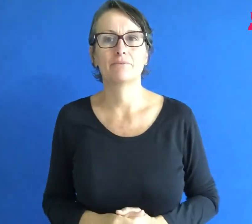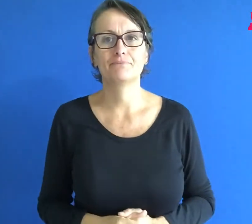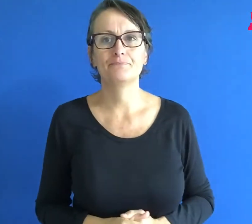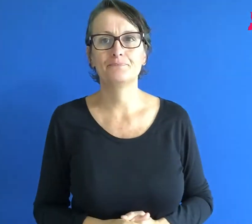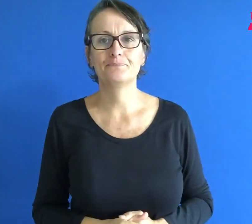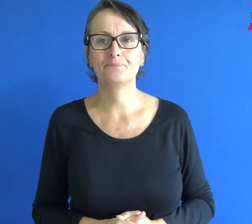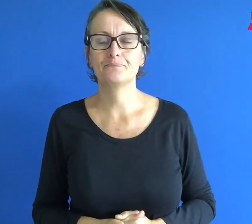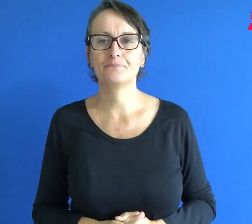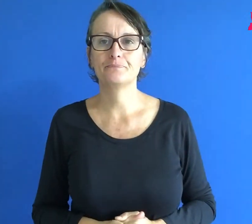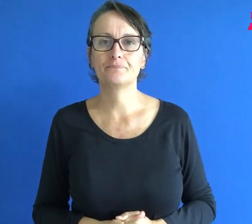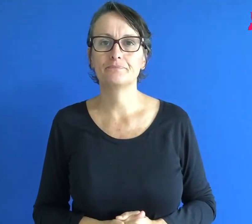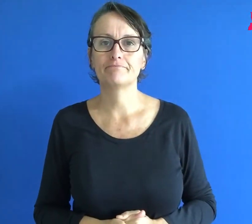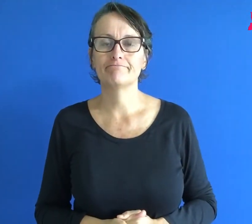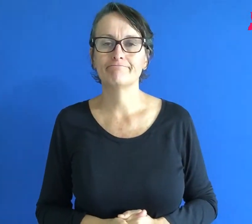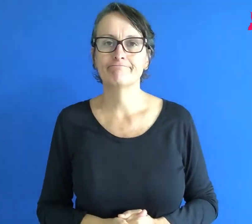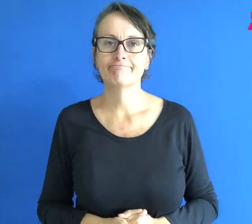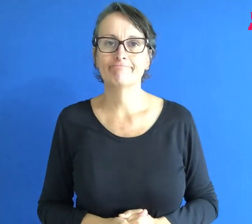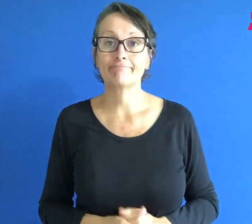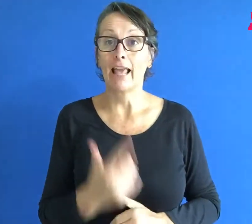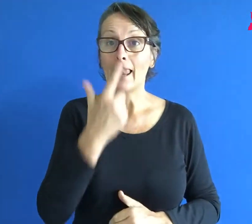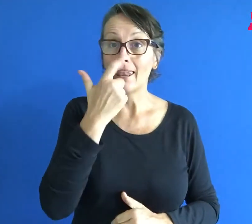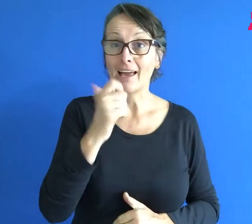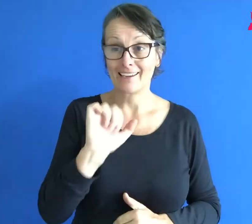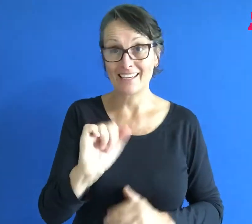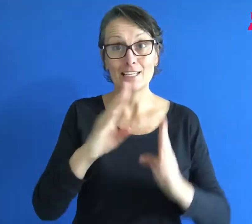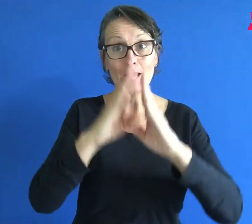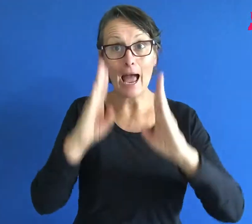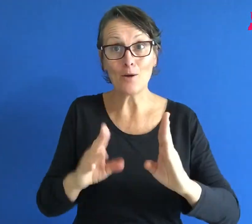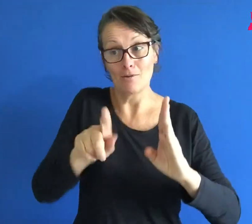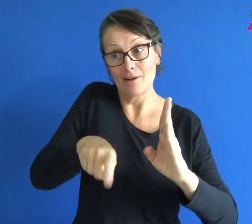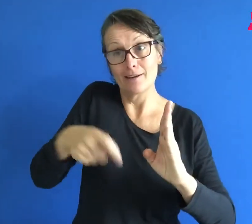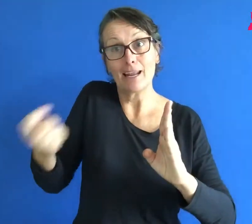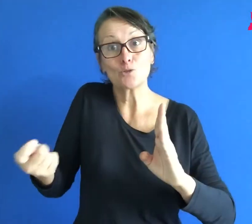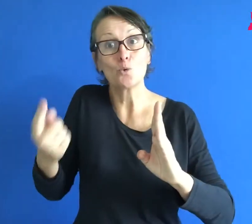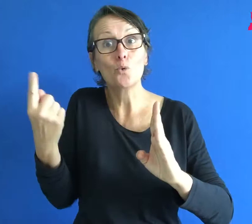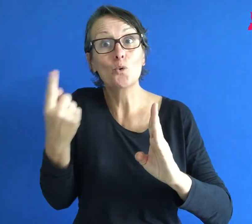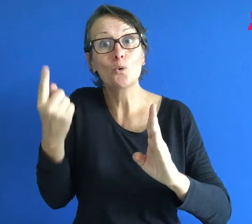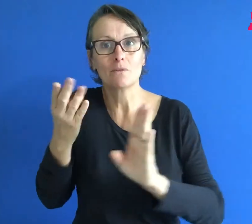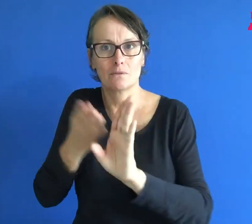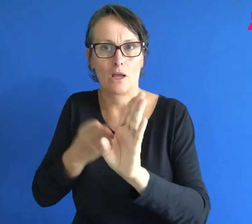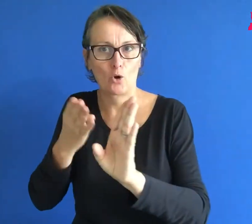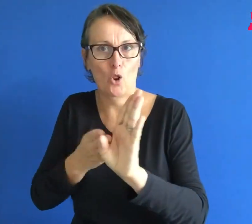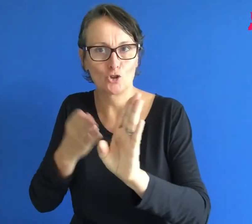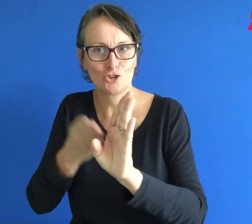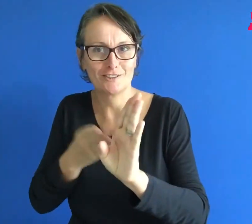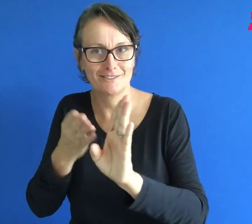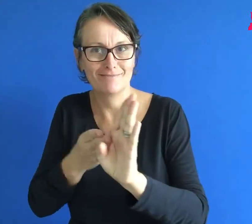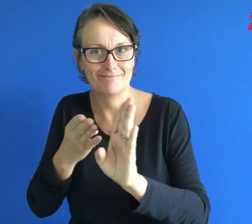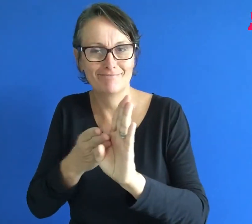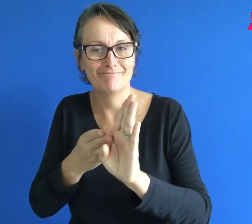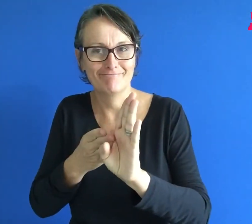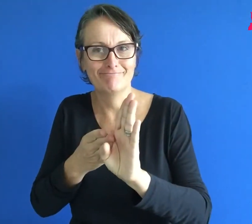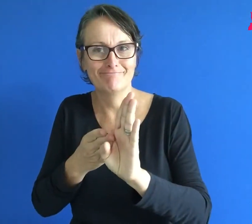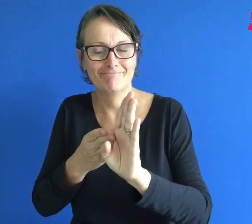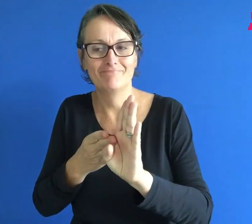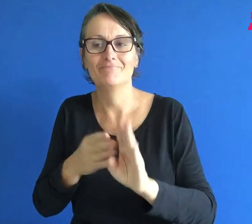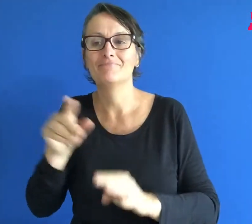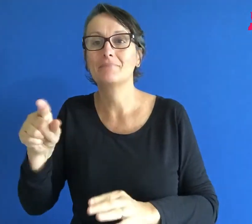door to where Cliff and Tanya were living at the time. So Cliff, he got himself a referral and he started sessions. And she and I